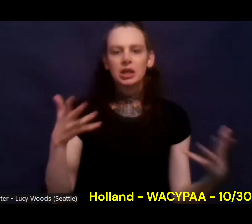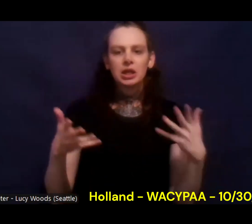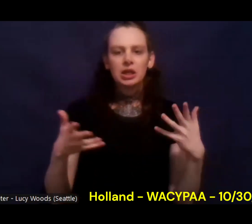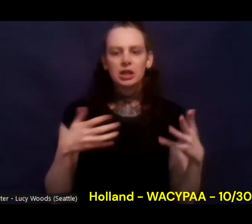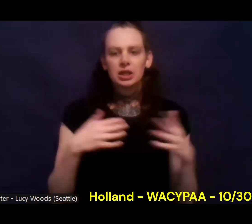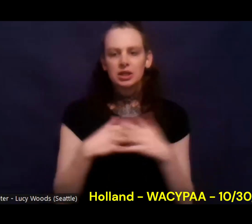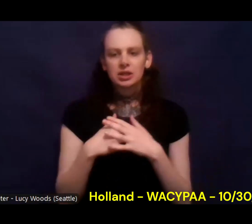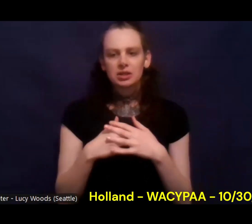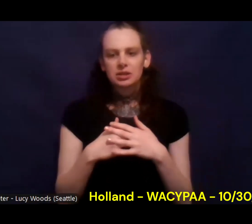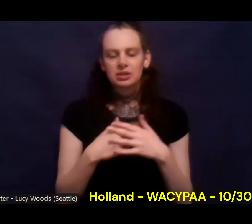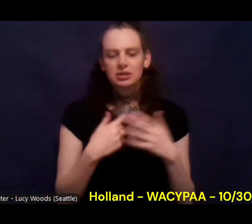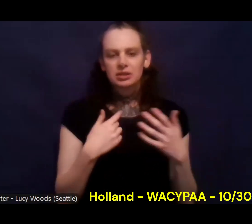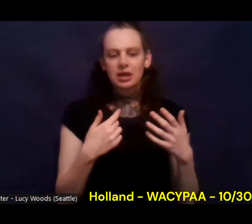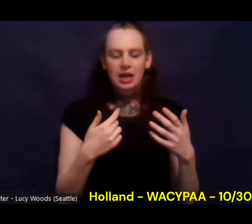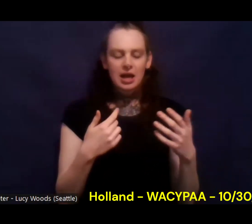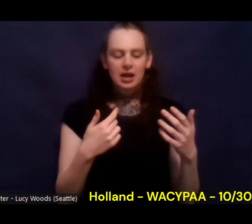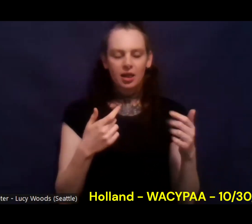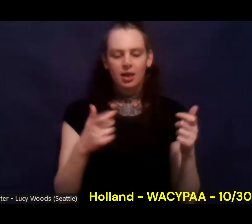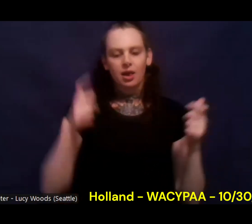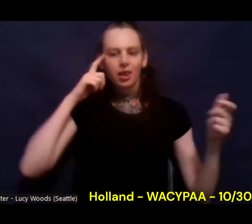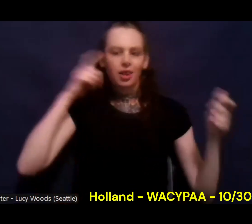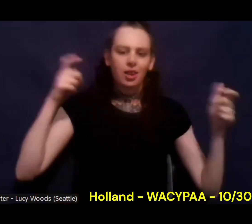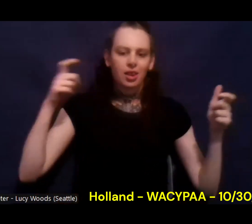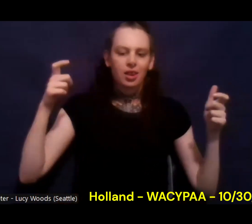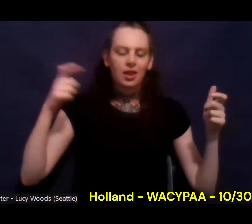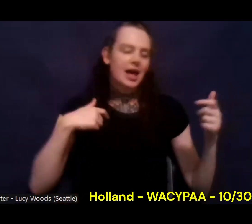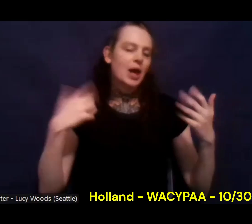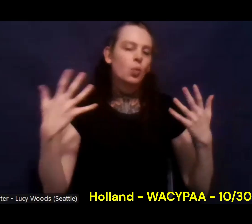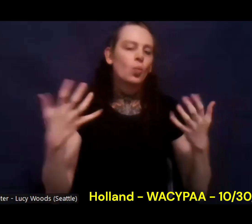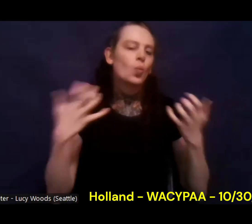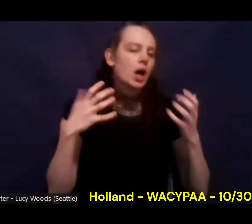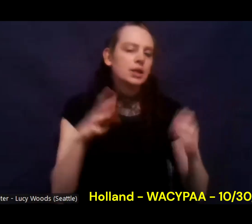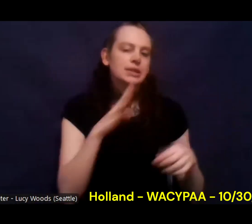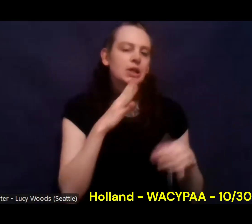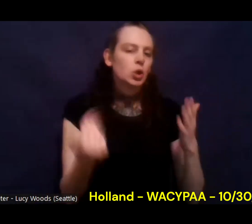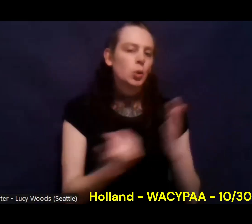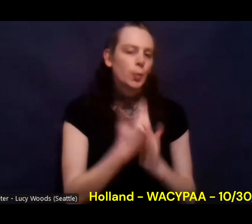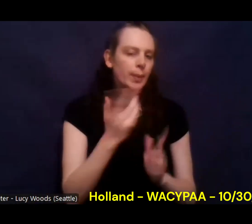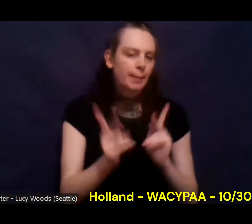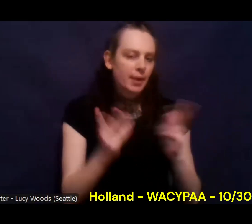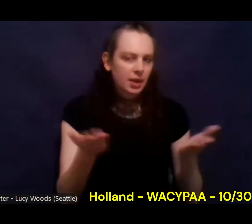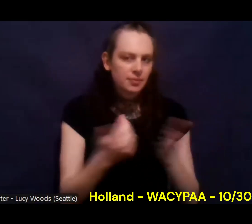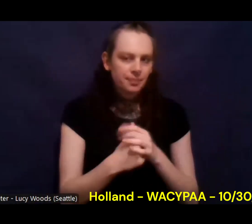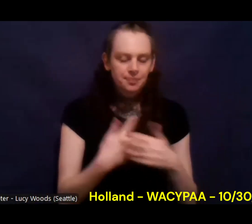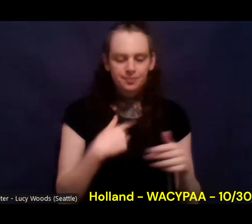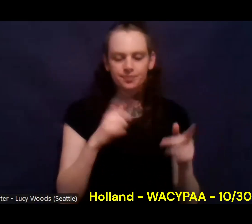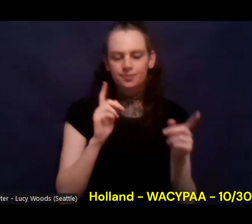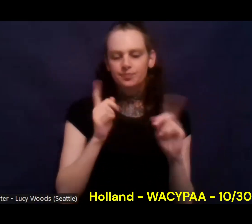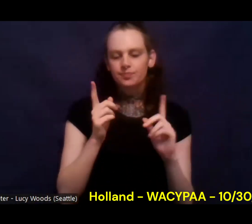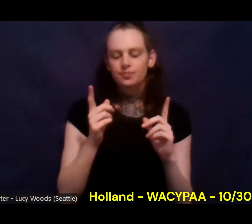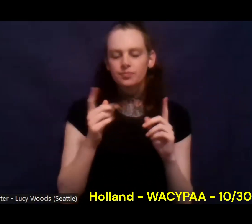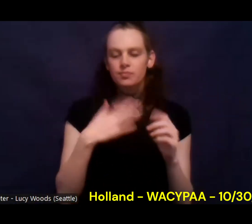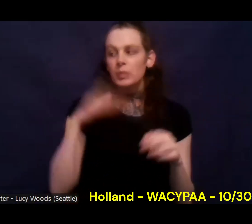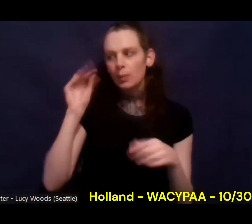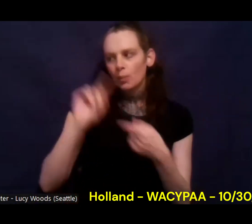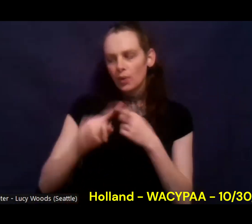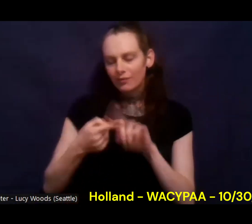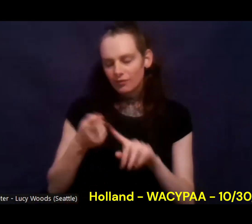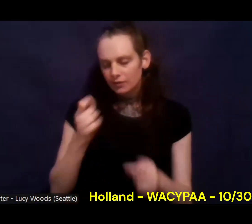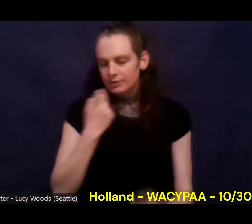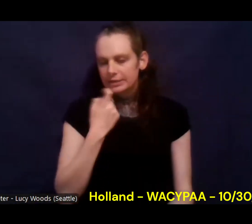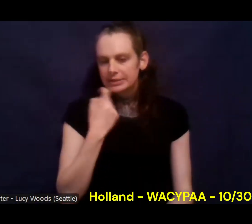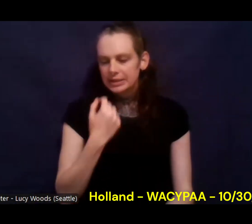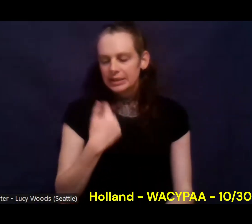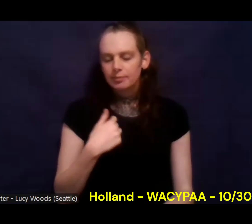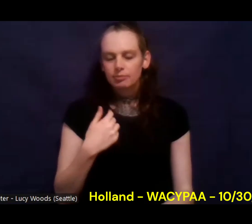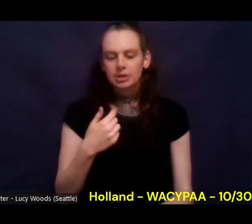not speaking to the newcomer anymore. And like I was just talking to my boyfriend about this, like I was doing chairs at the meeting that